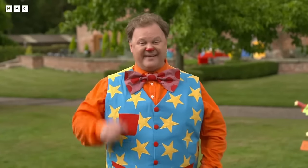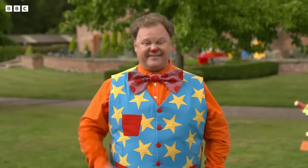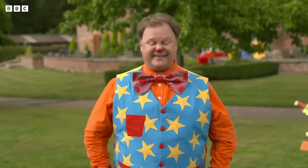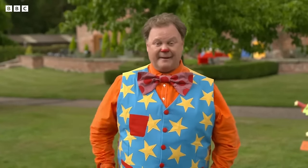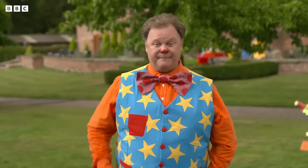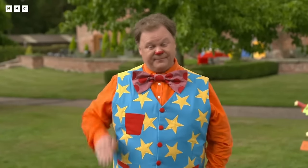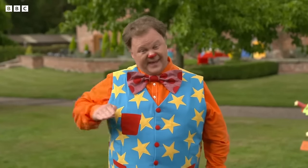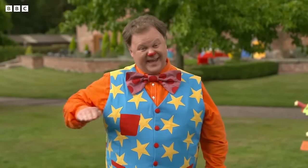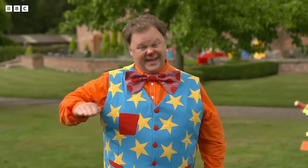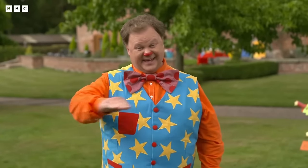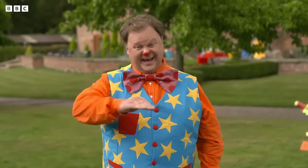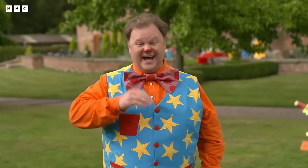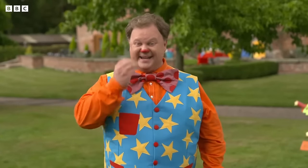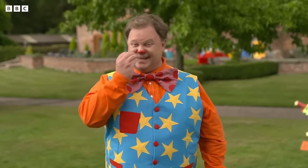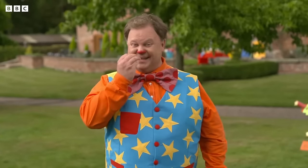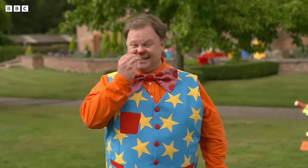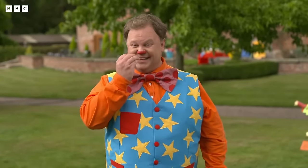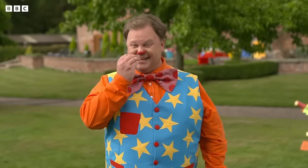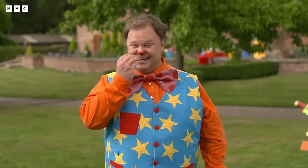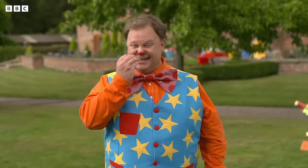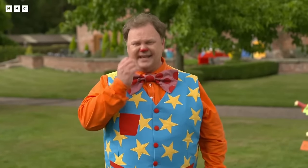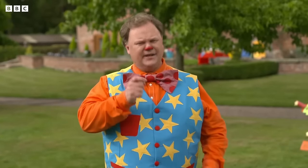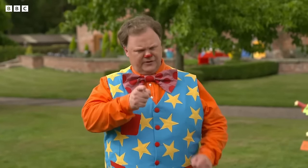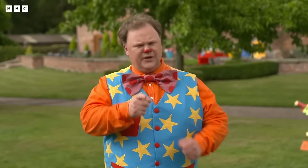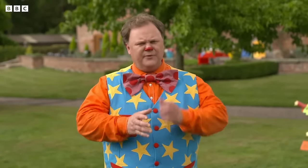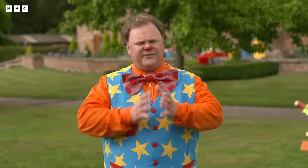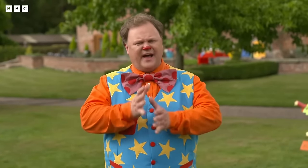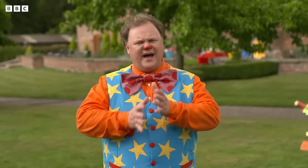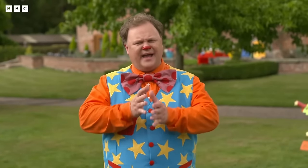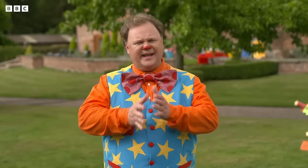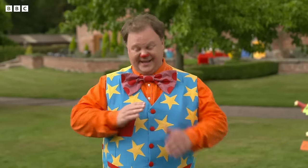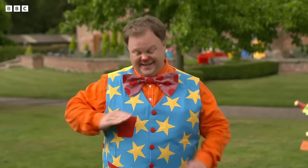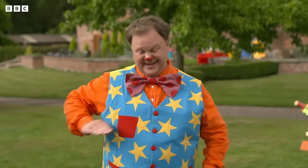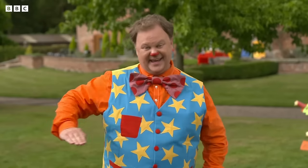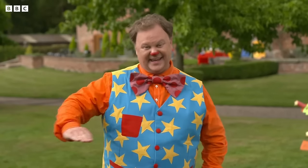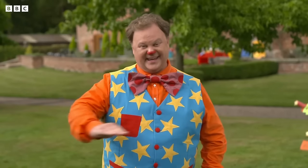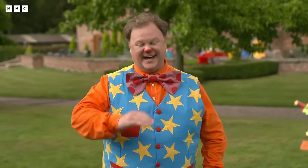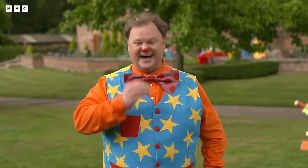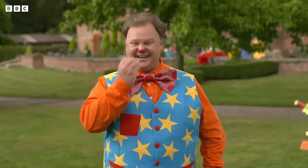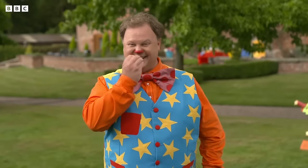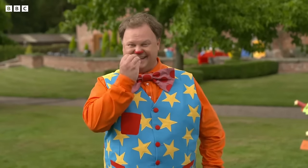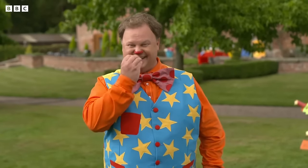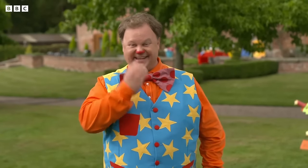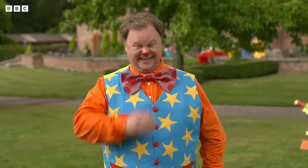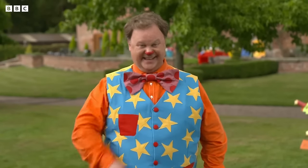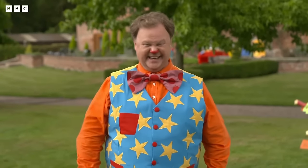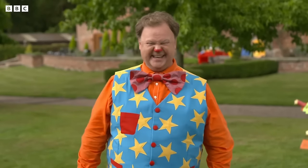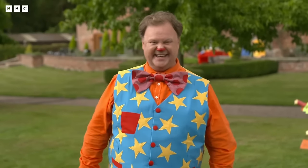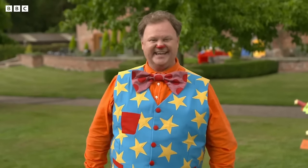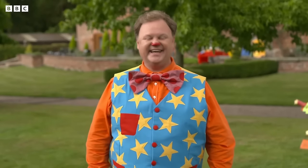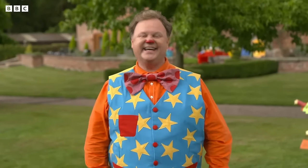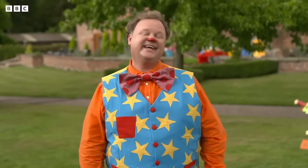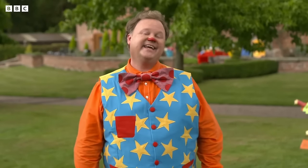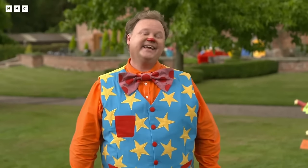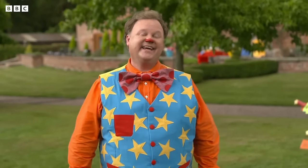yes. Garden. You sign. Garden. Thank you, Mr. Tumble. You're